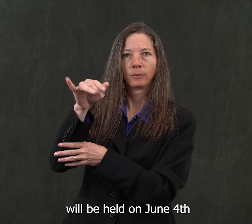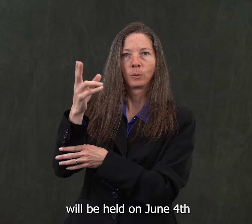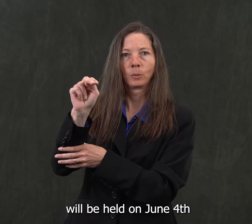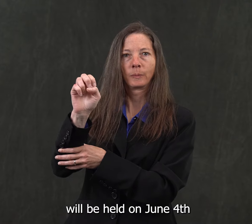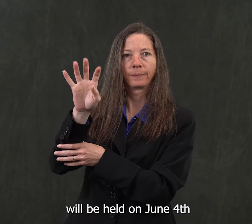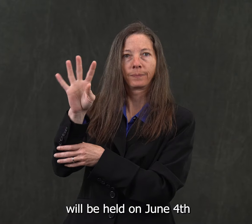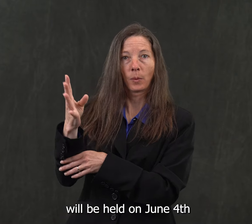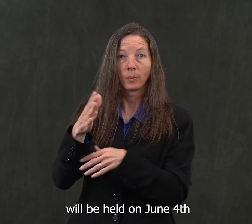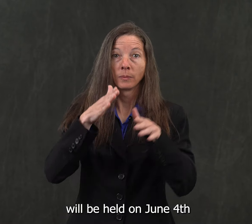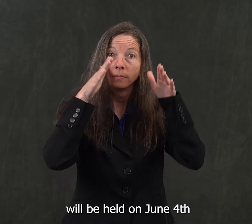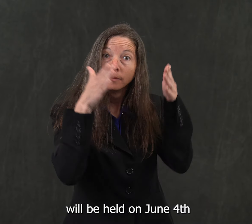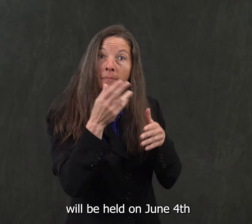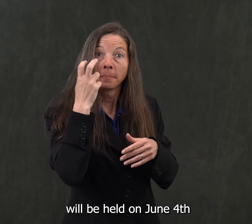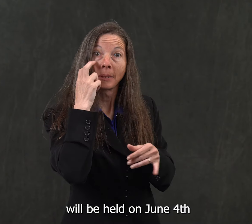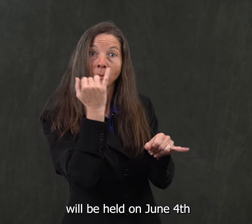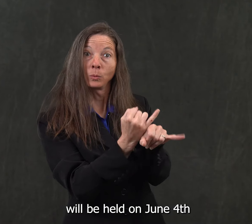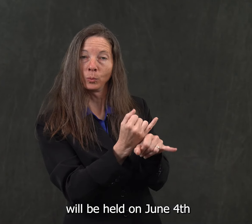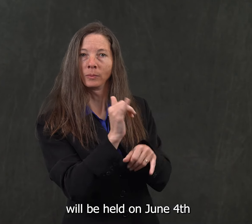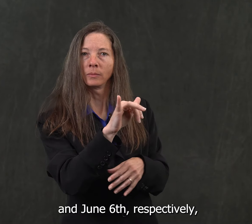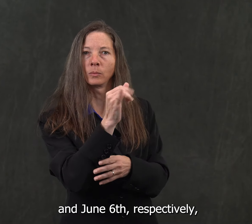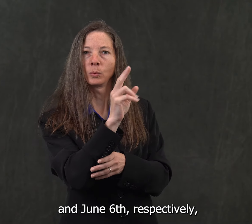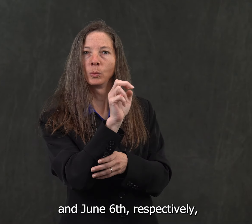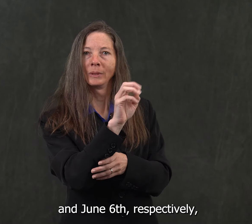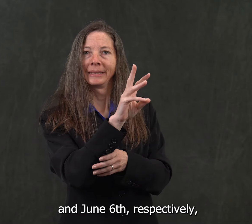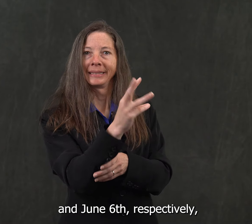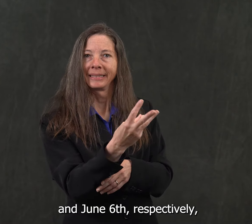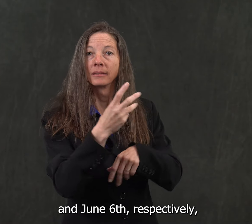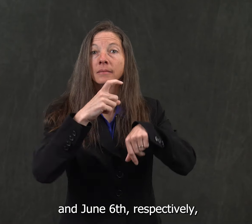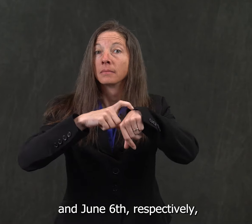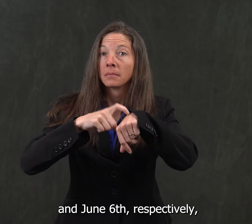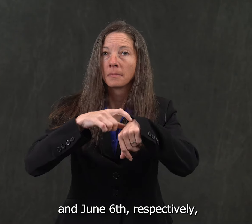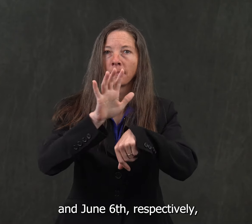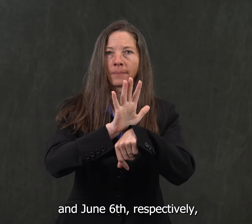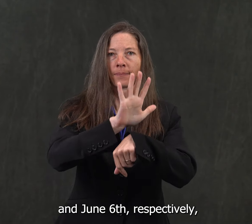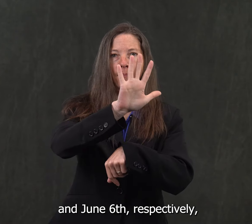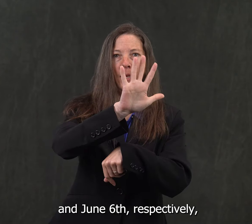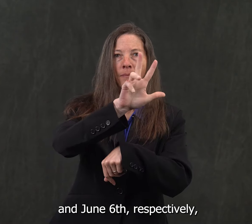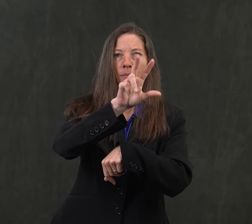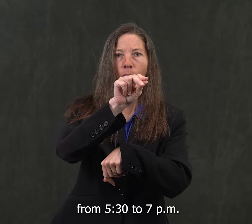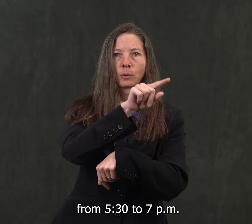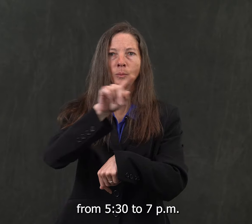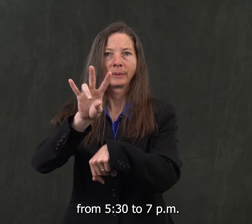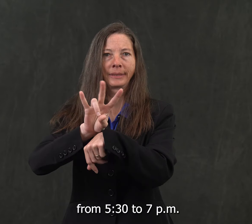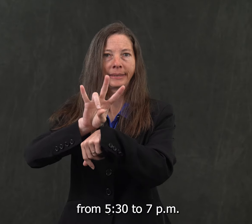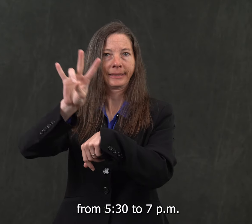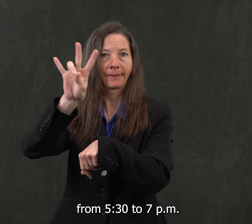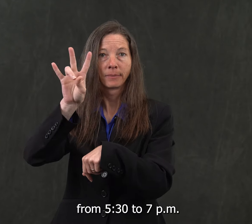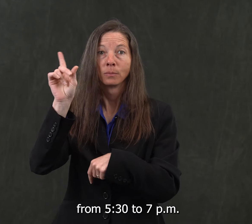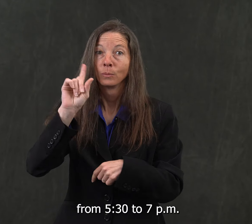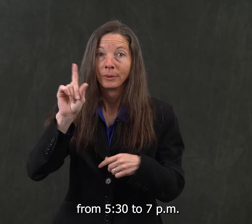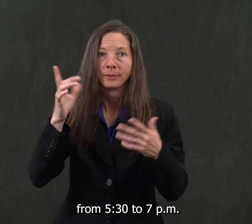held on June 4th and June 6th, respectively, from 5:30 to 7